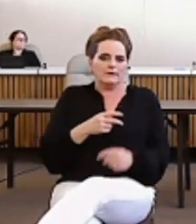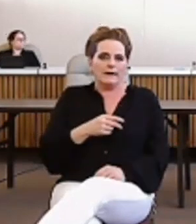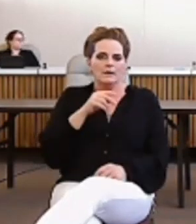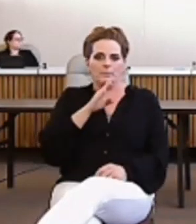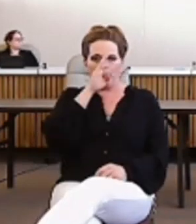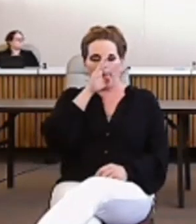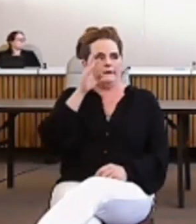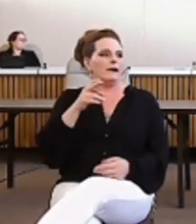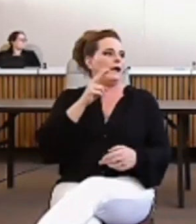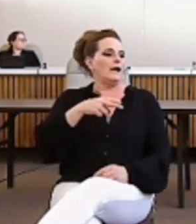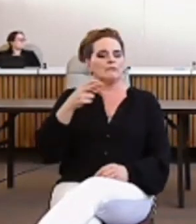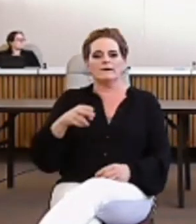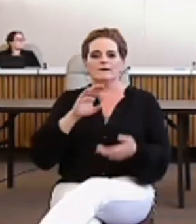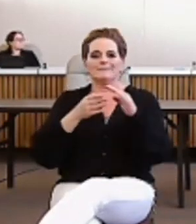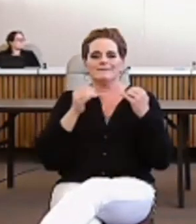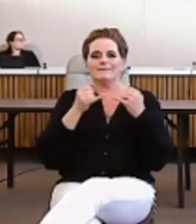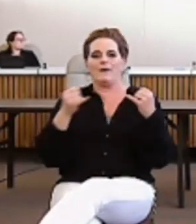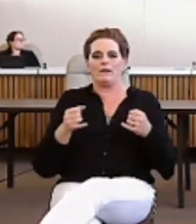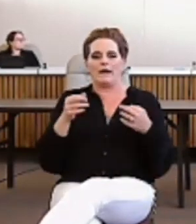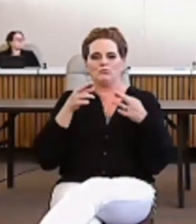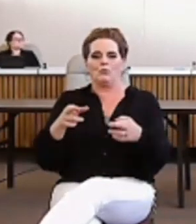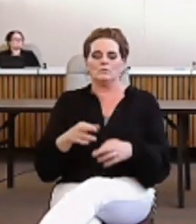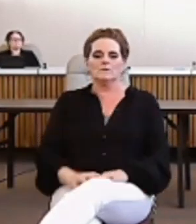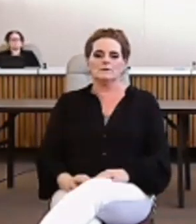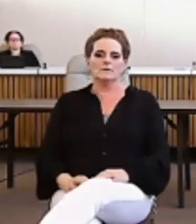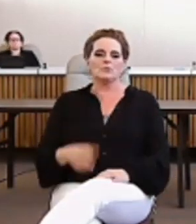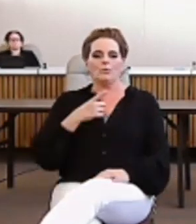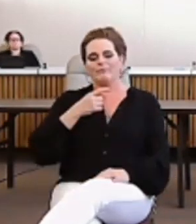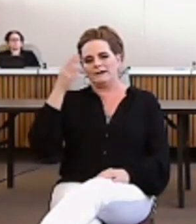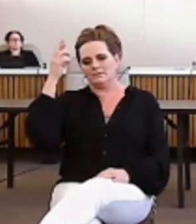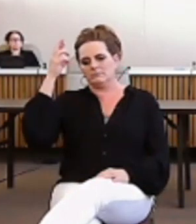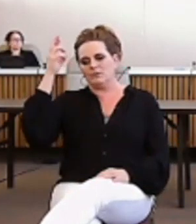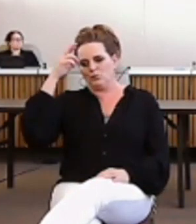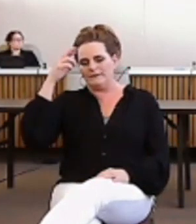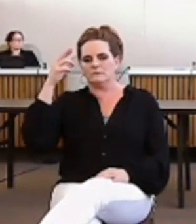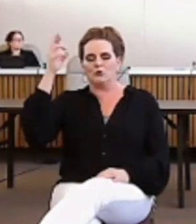use permit. So that's what they're coming in under. So just wanted to get that out there.